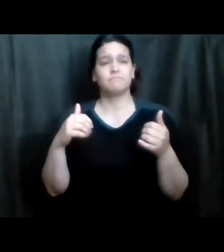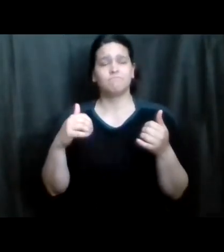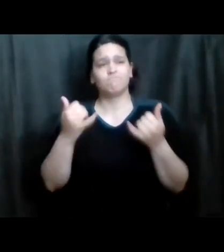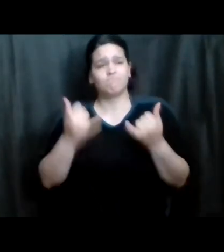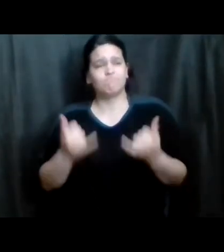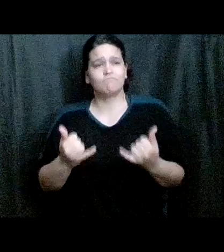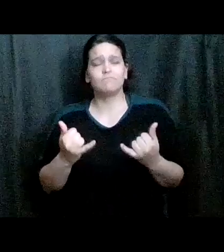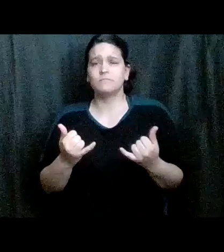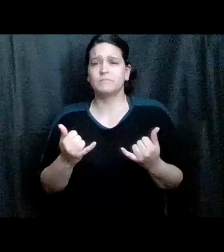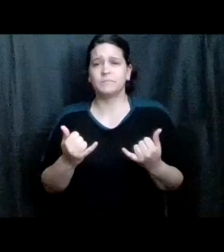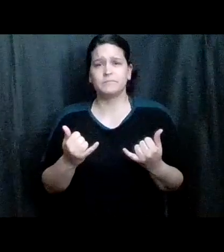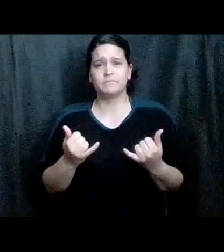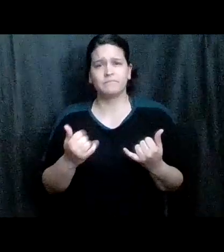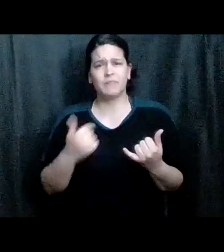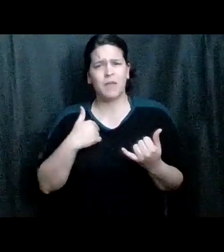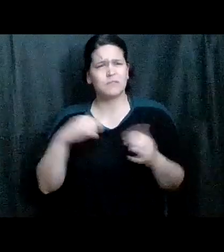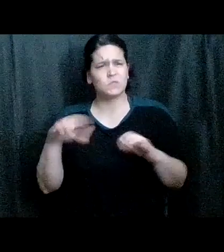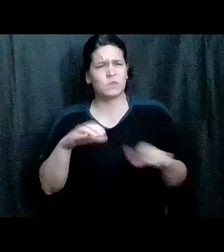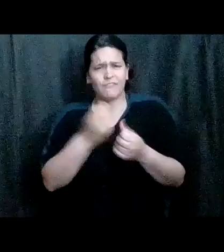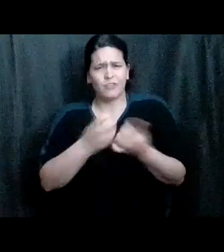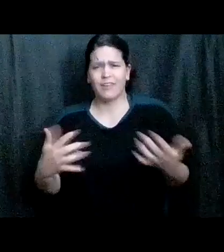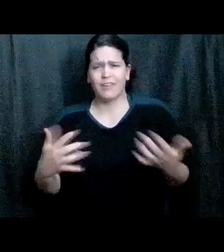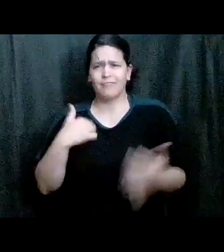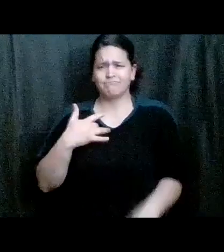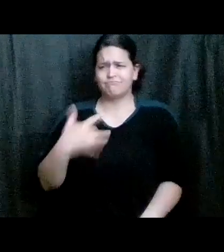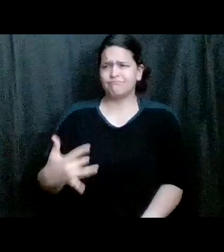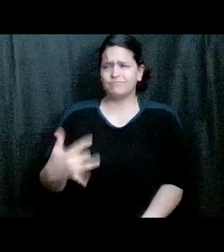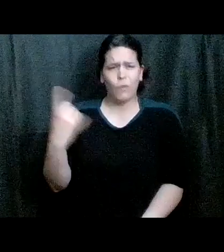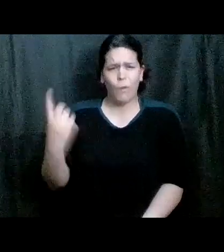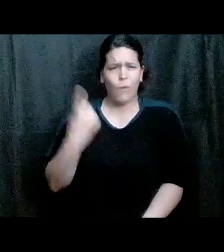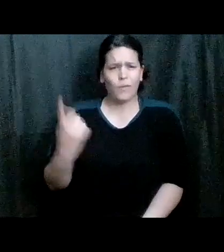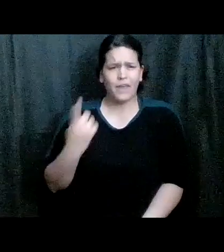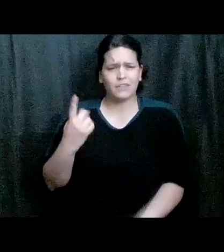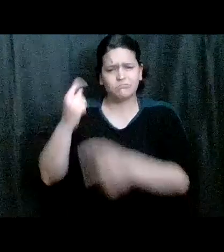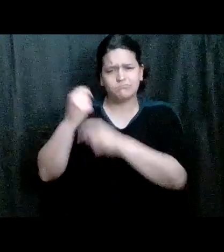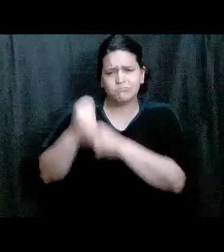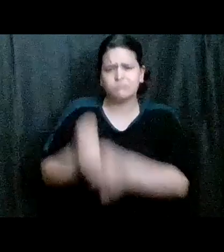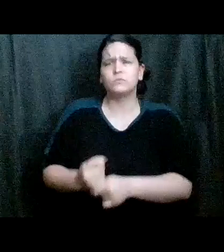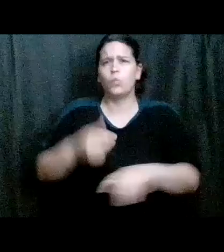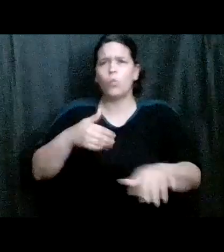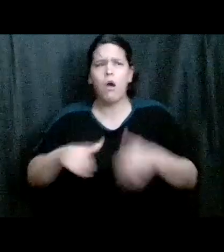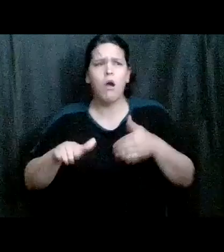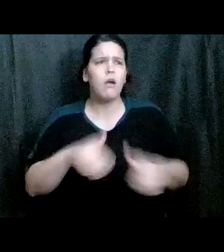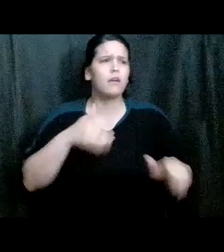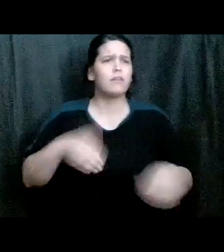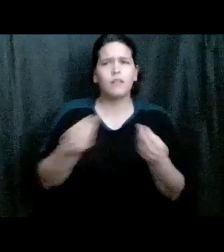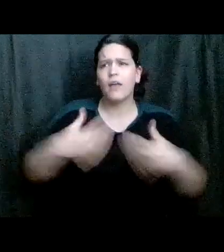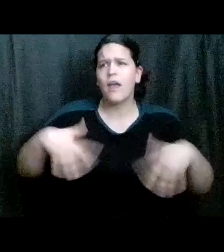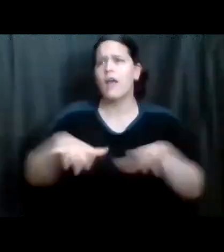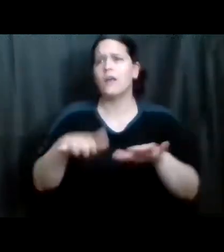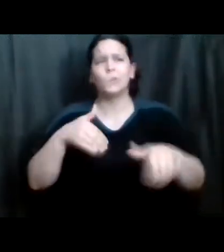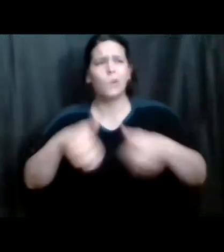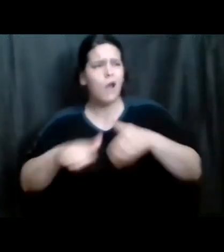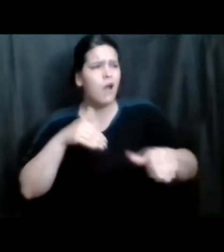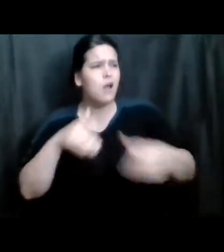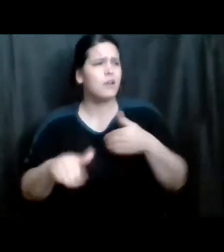doing what I always do this time of year, which is walking the land, walking the irrigation ditches,